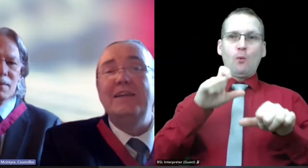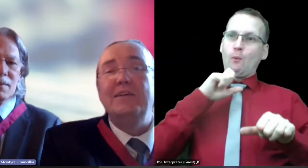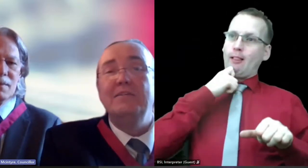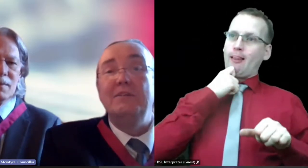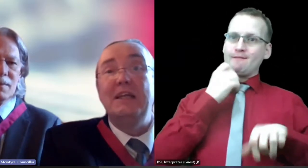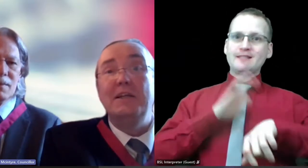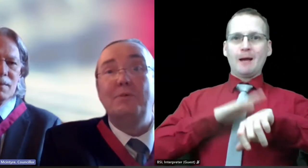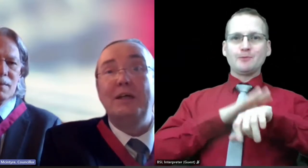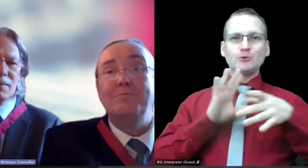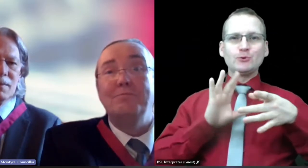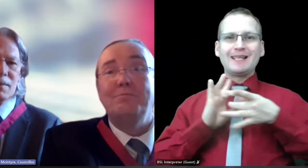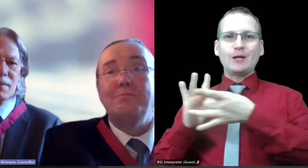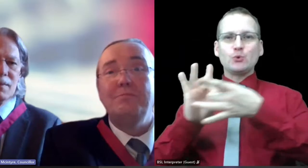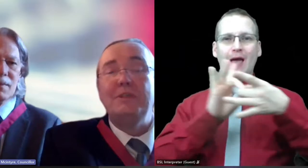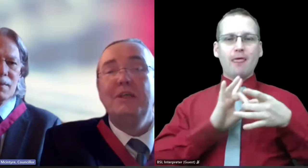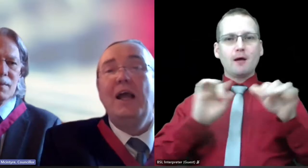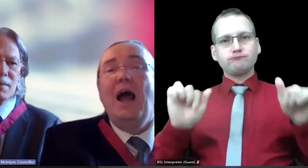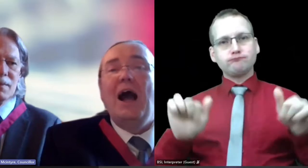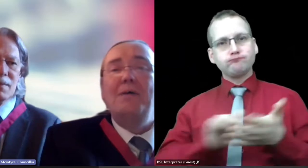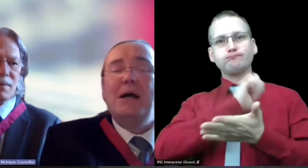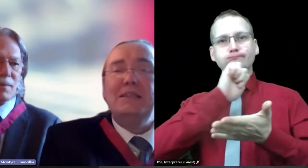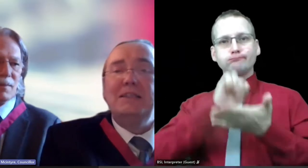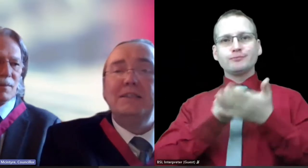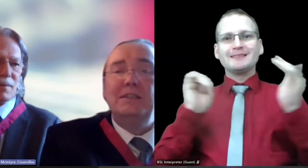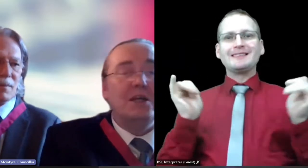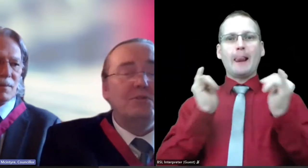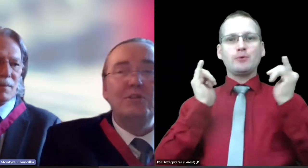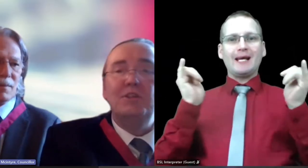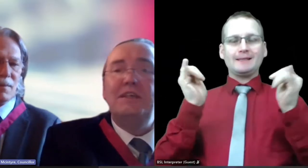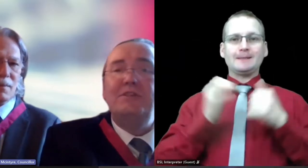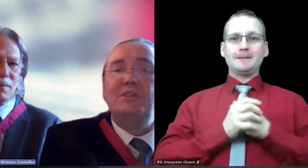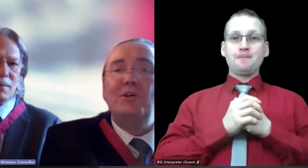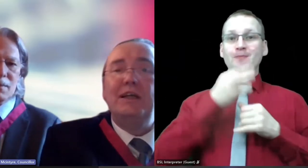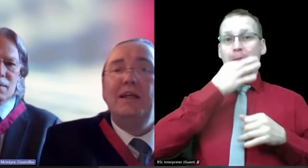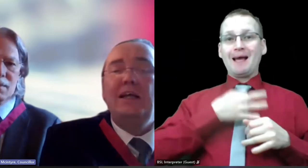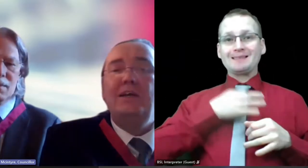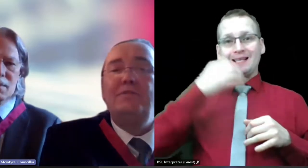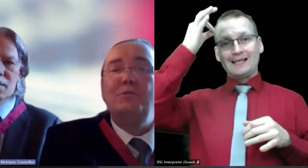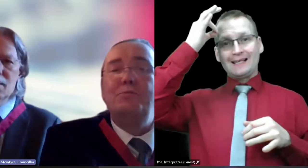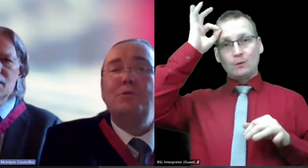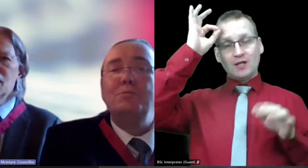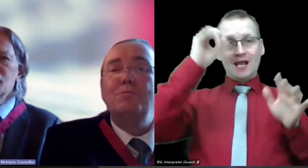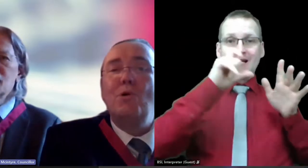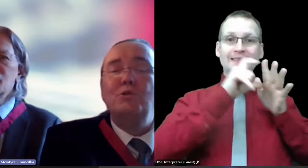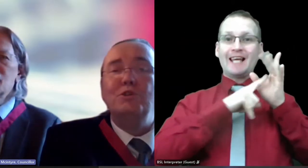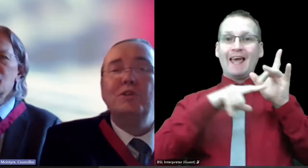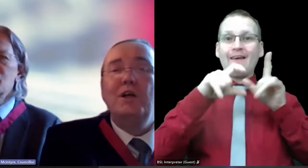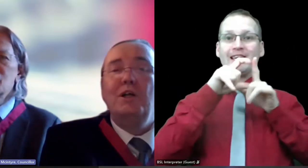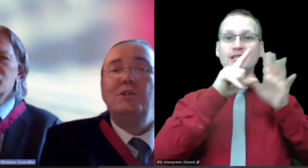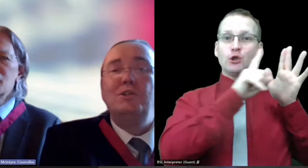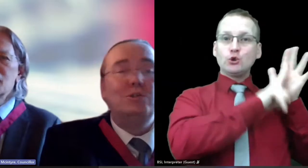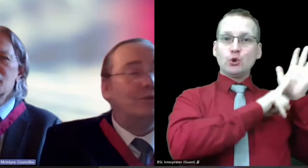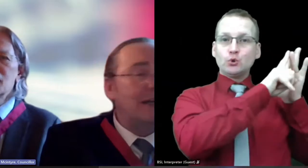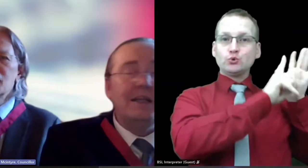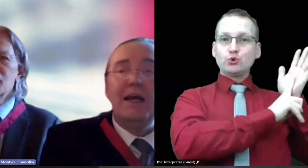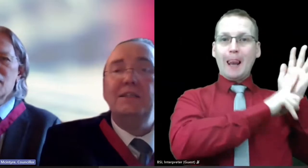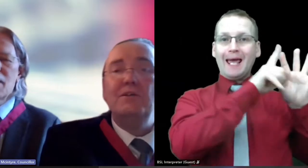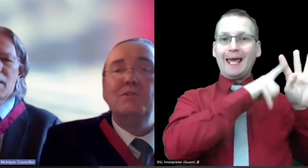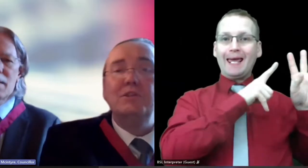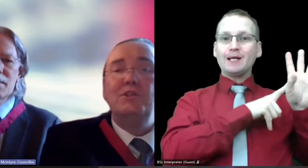get together and celebrate. Especially to Councillor Mullins. I'm asking Councillor David Jolly, this is the first time we've ever had mayor installation